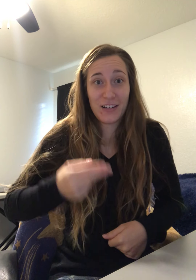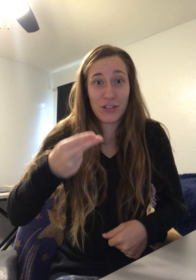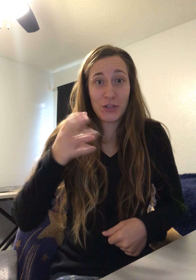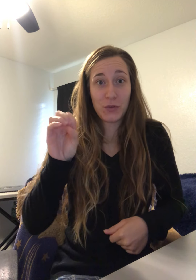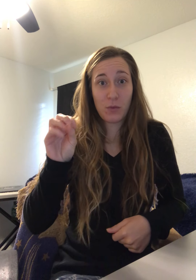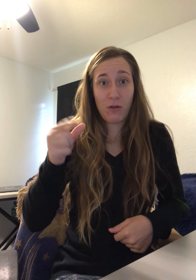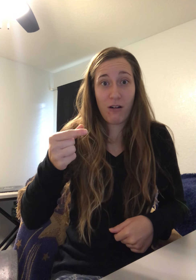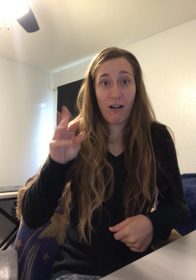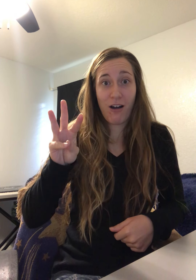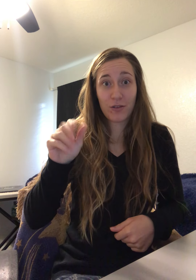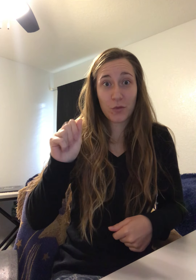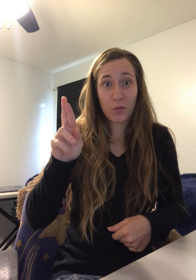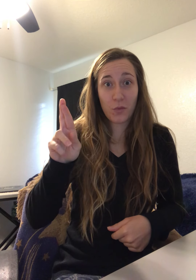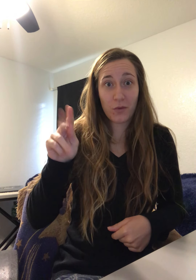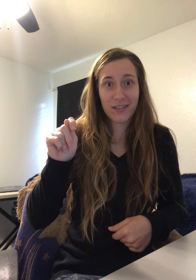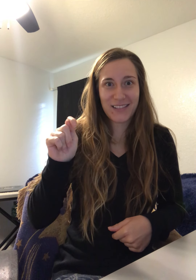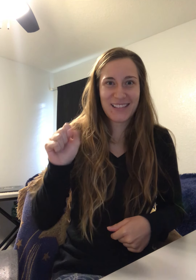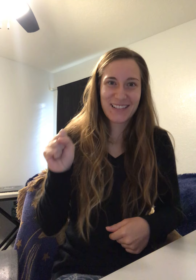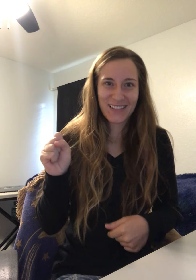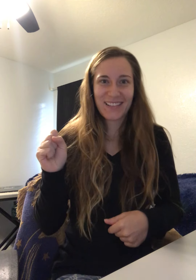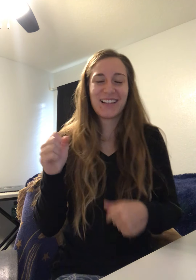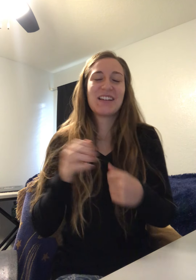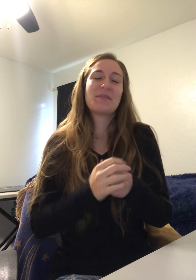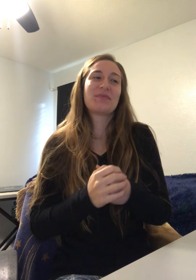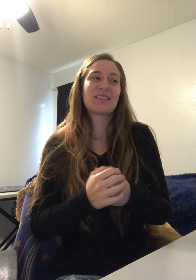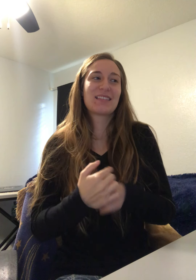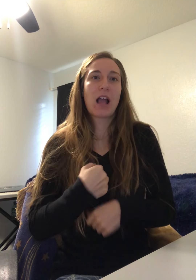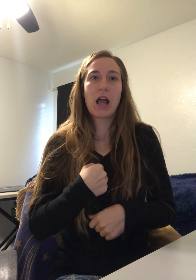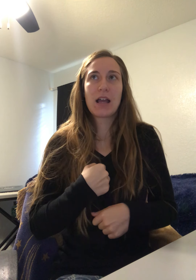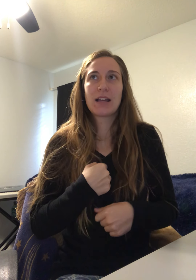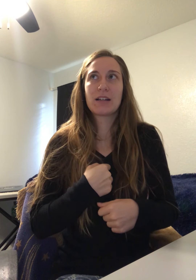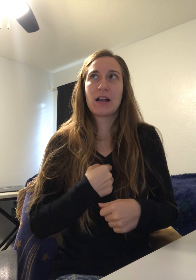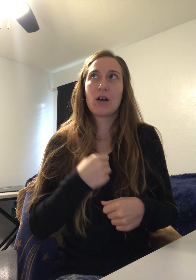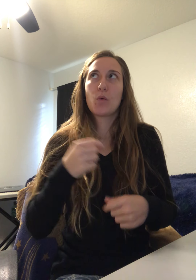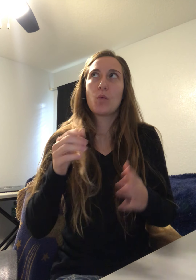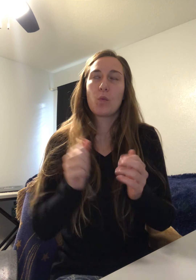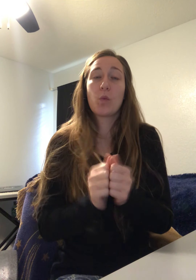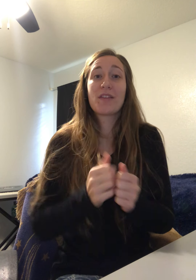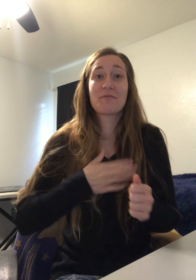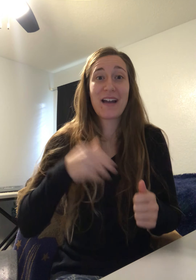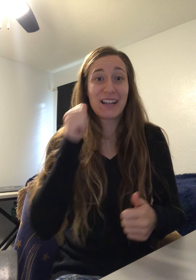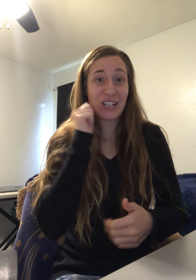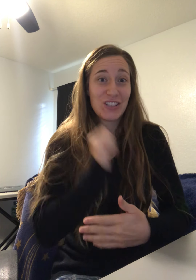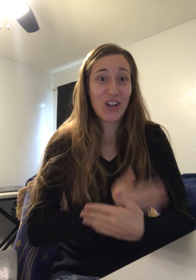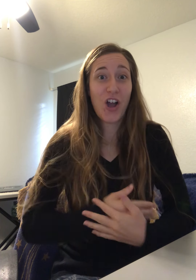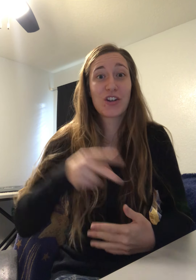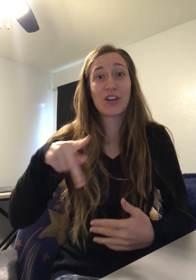700. So you suddenly are like, I'm the 1 in 700 who got the letter from Hogwarts.